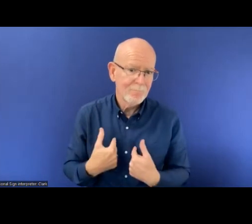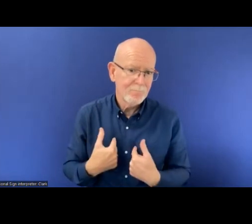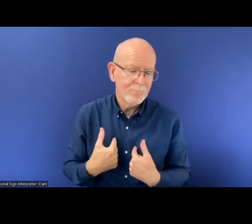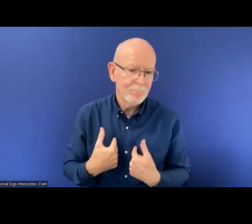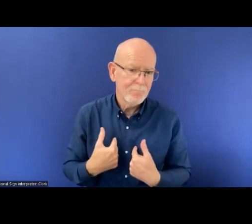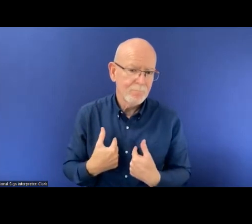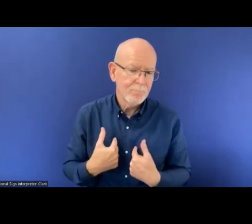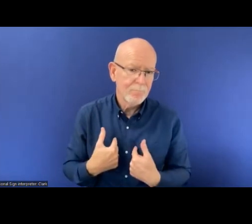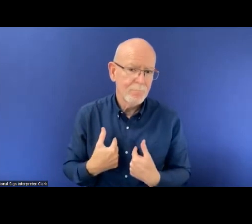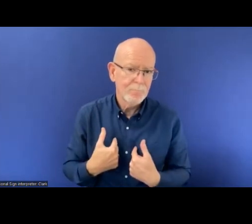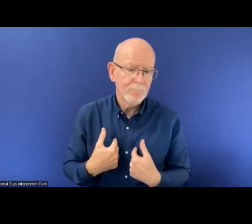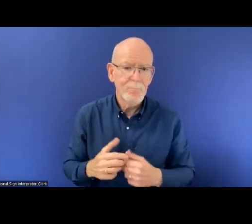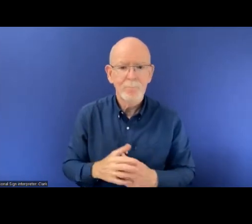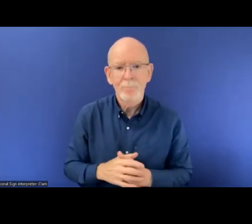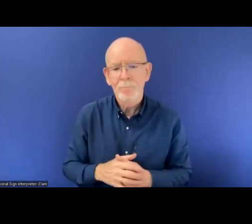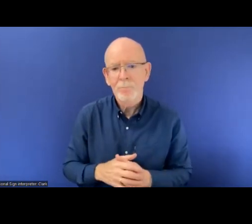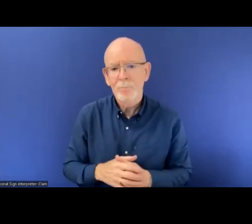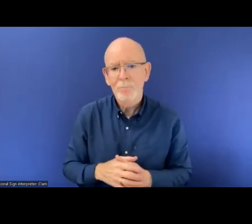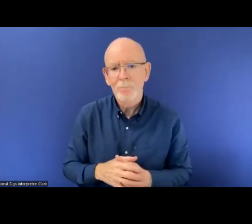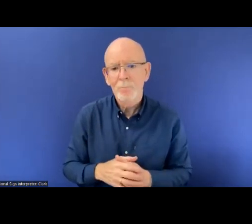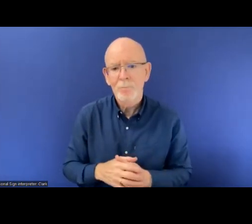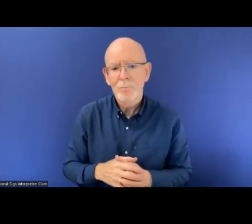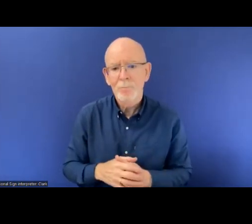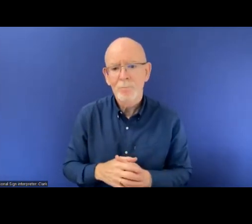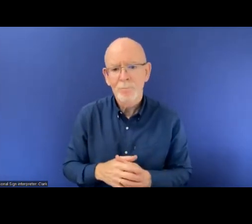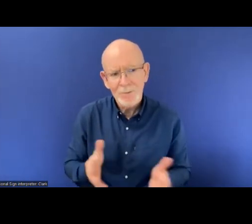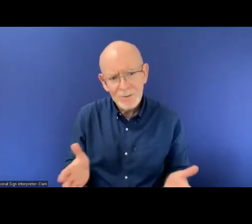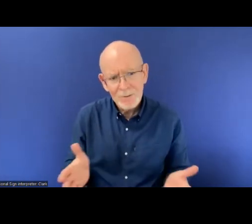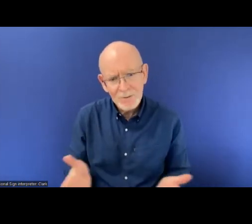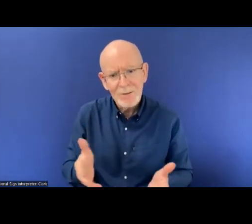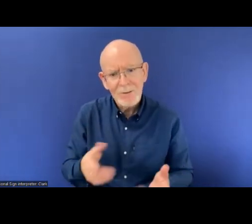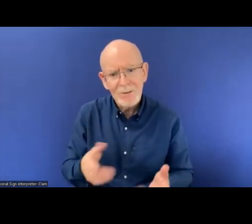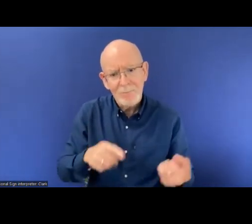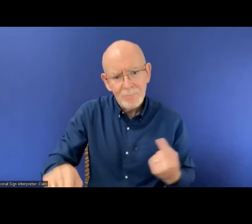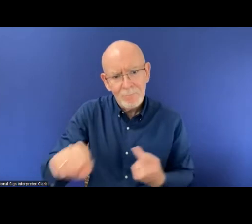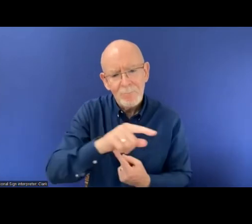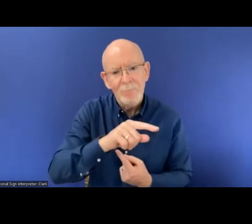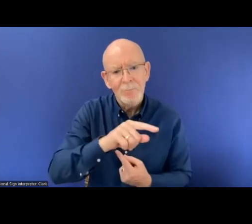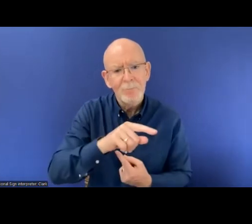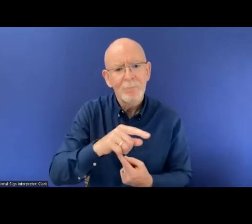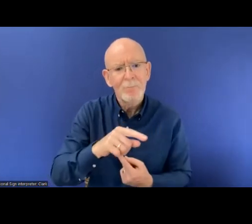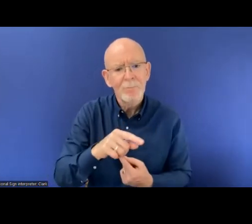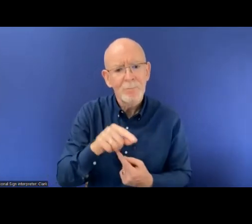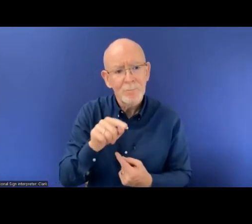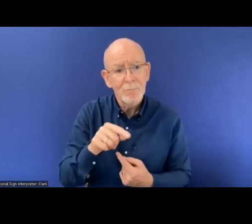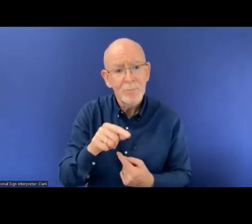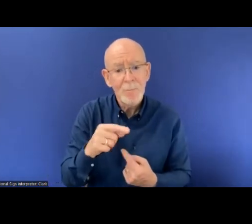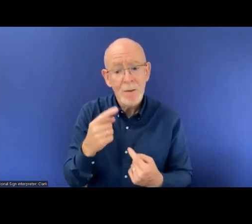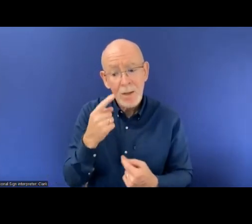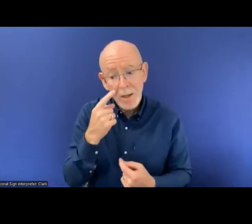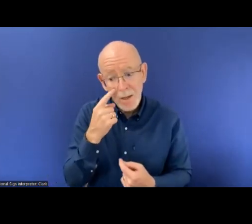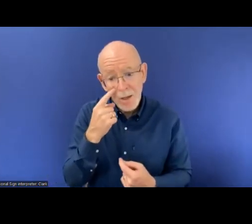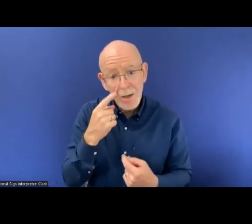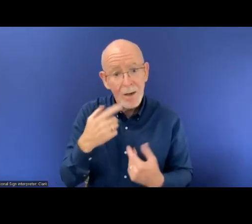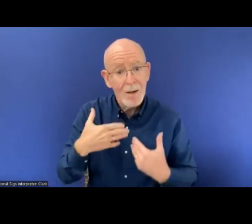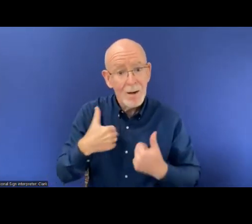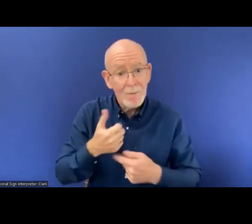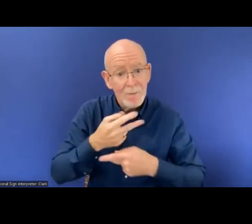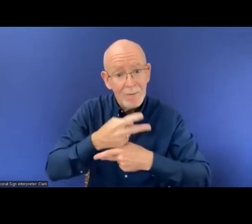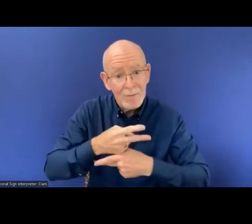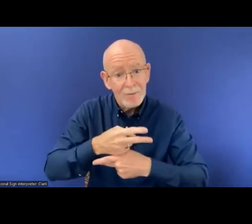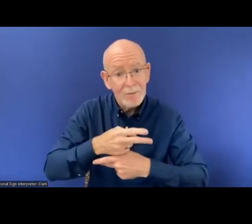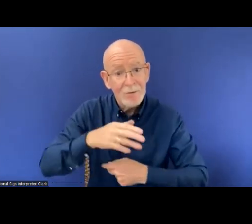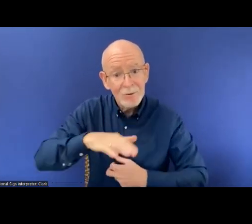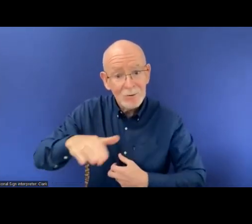included in the education process. 2 billion people worldwide have a vision impairment. And